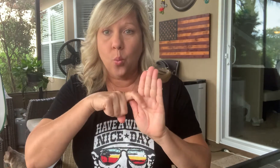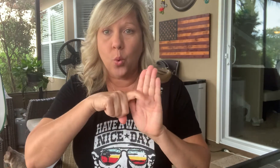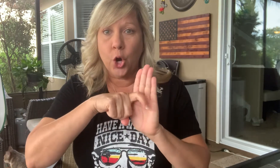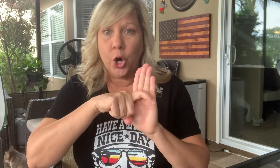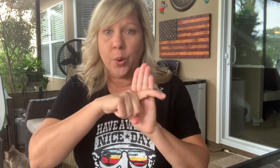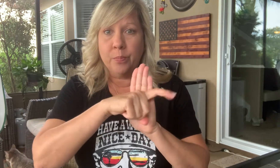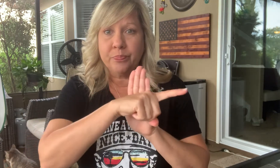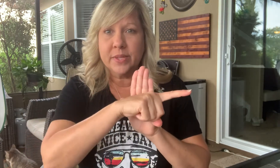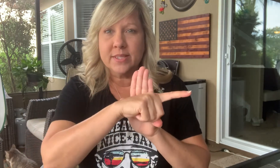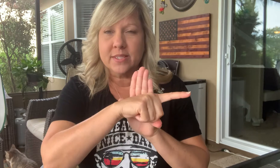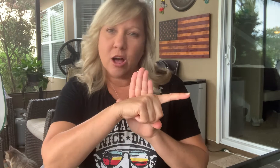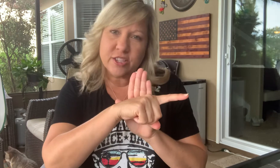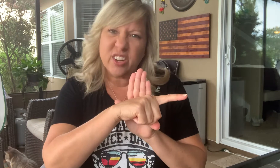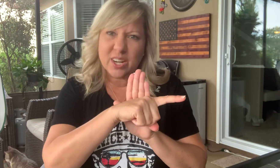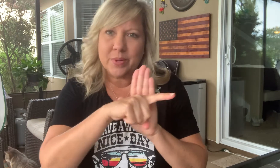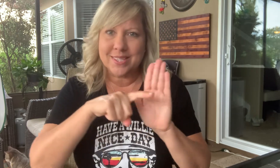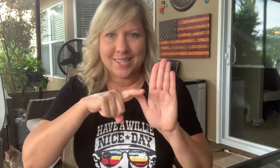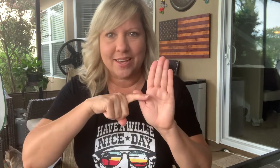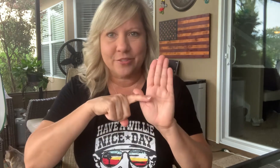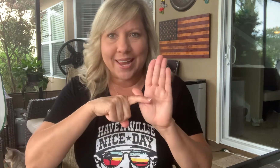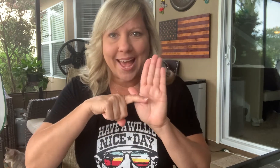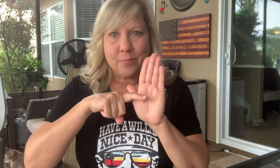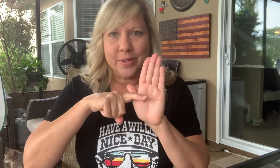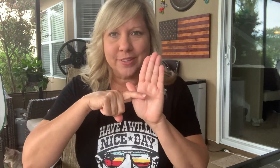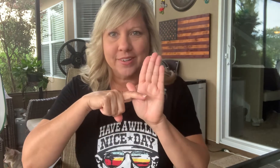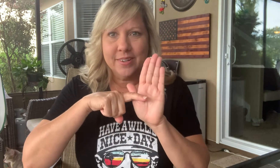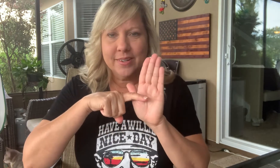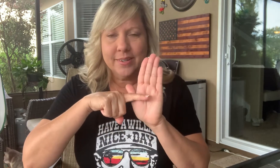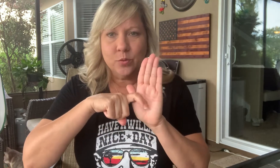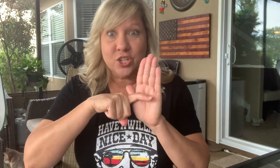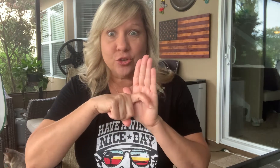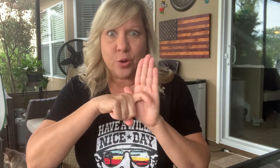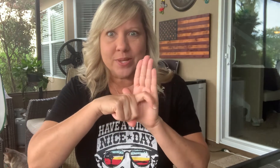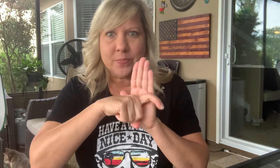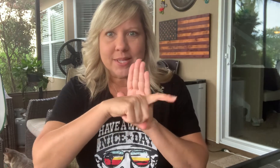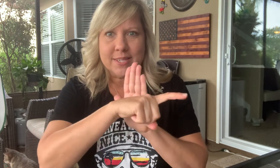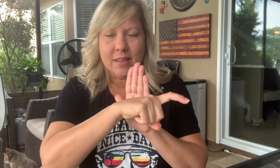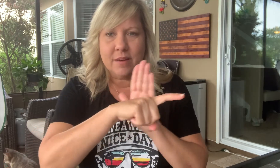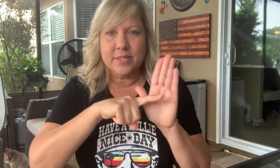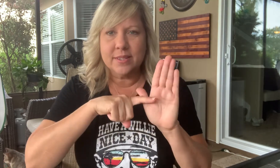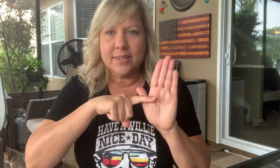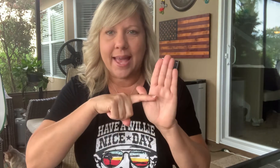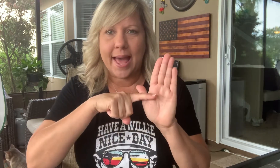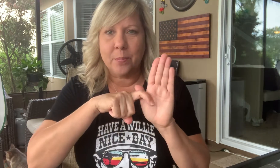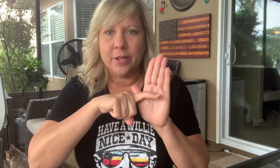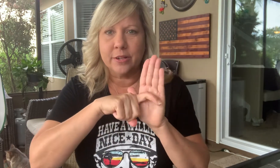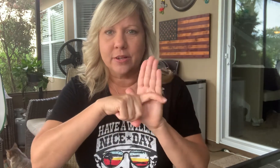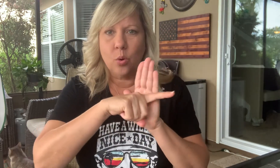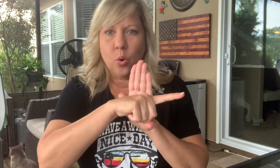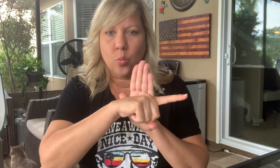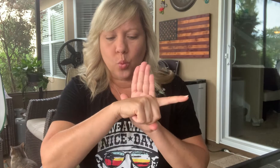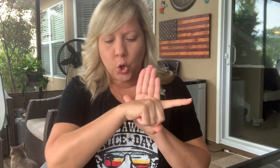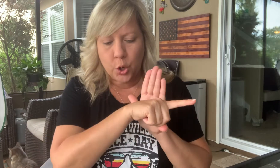Worm. This is also going to be the sign for caterpillar. Which you know Miss Bessie loves. Caterpillar or worm.